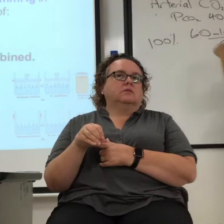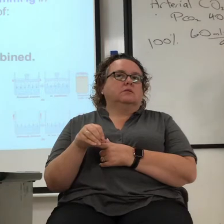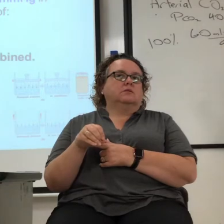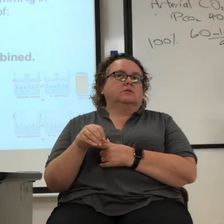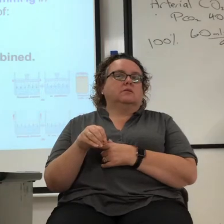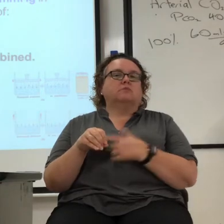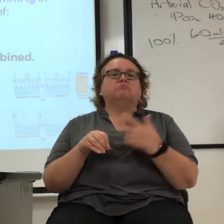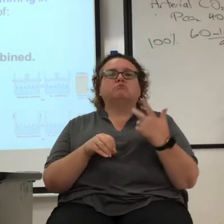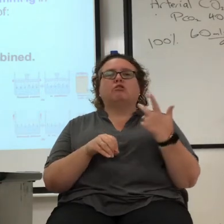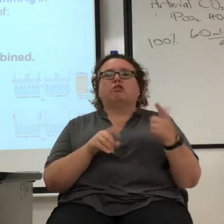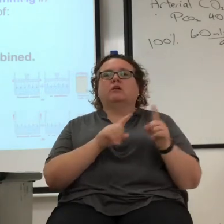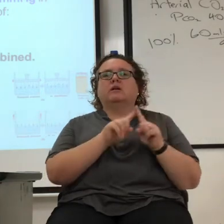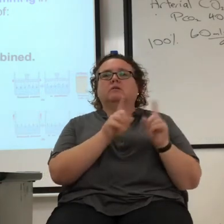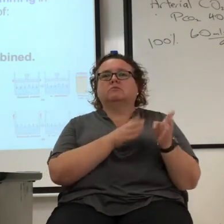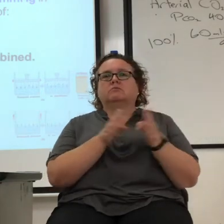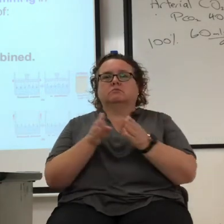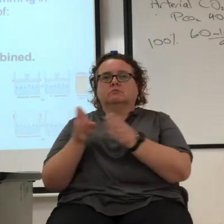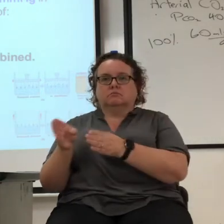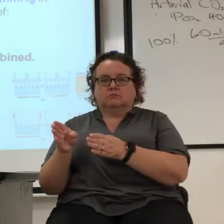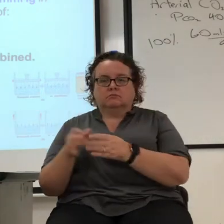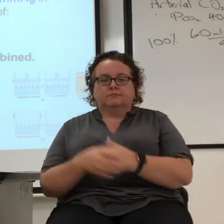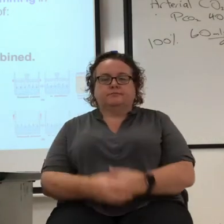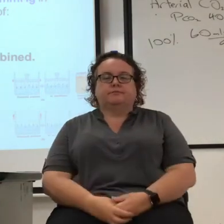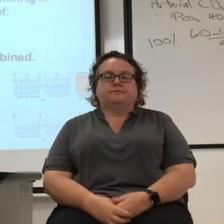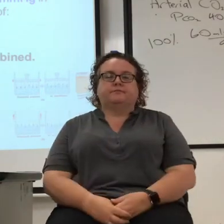There's three ways that